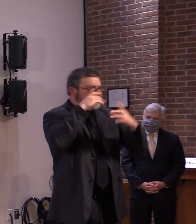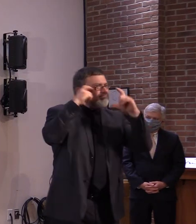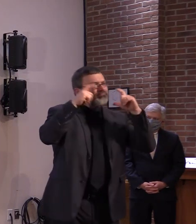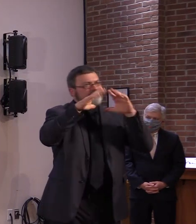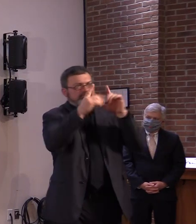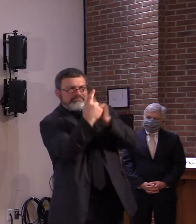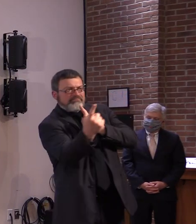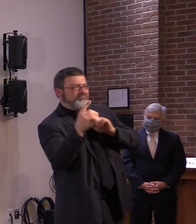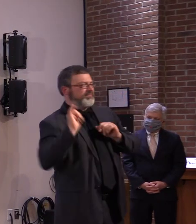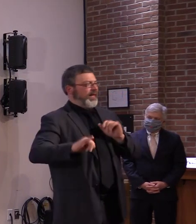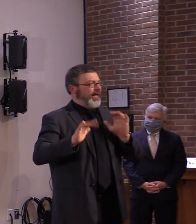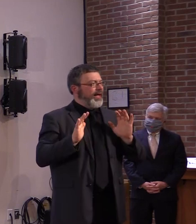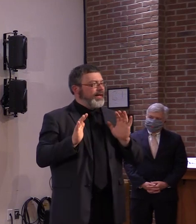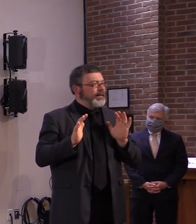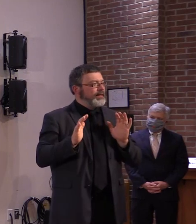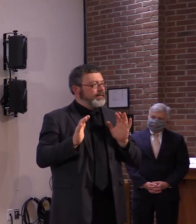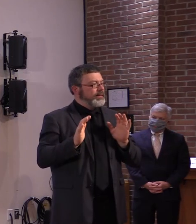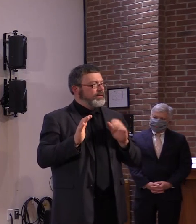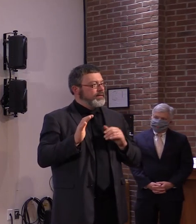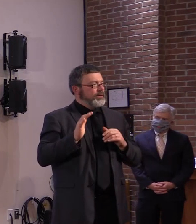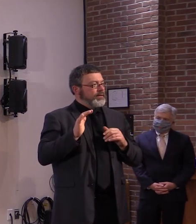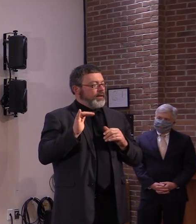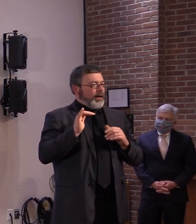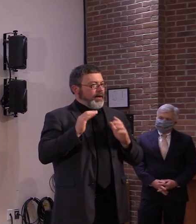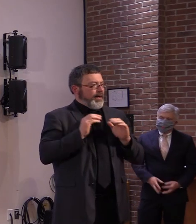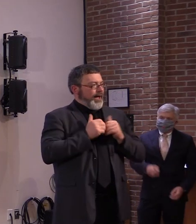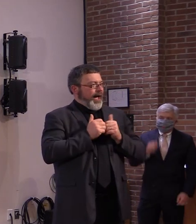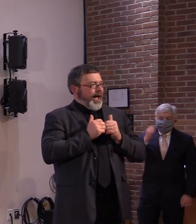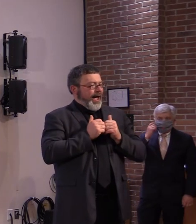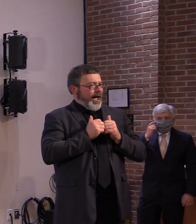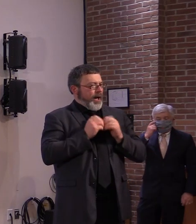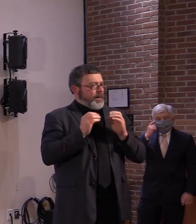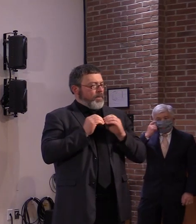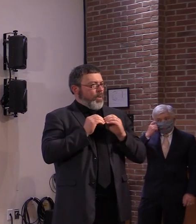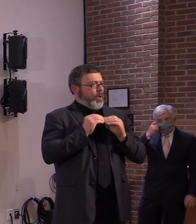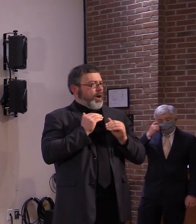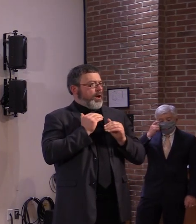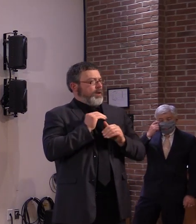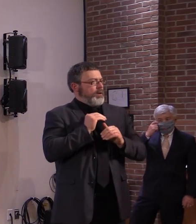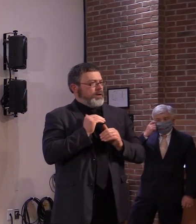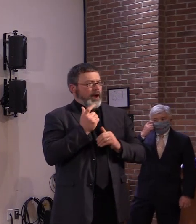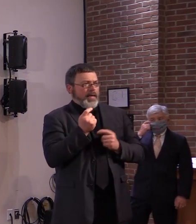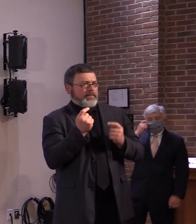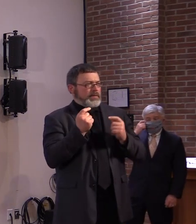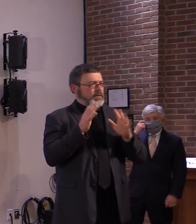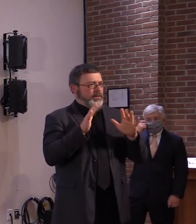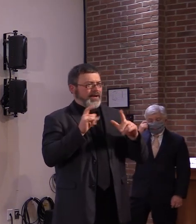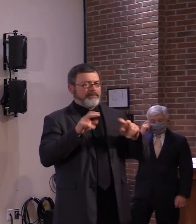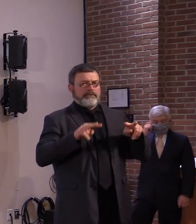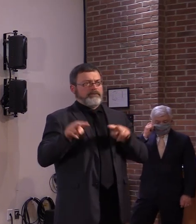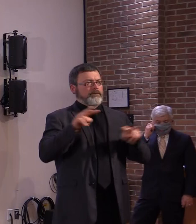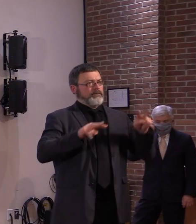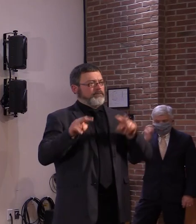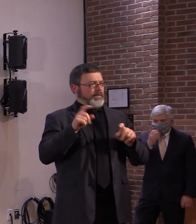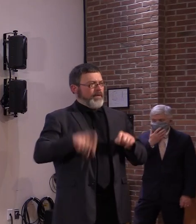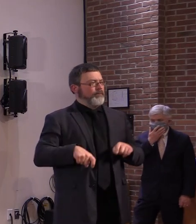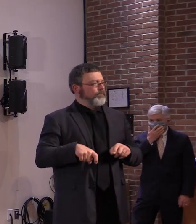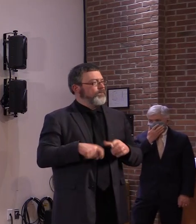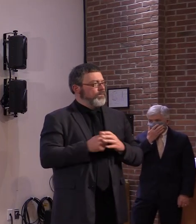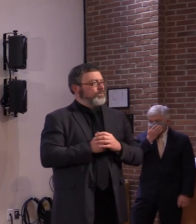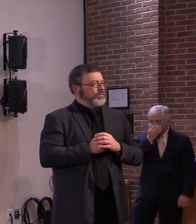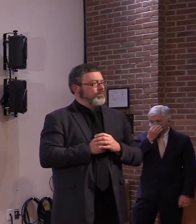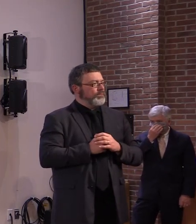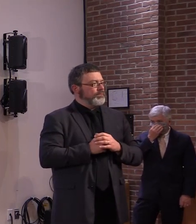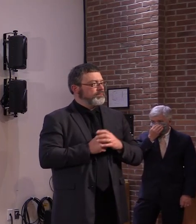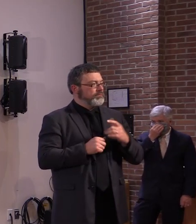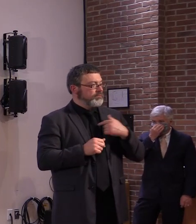bit. And, you know, we've become a little bit lax in all areas. And from what we're seeing around us, that's what